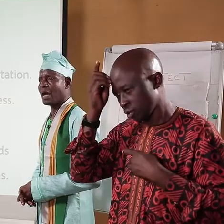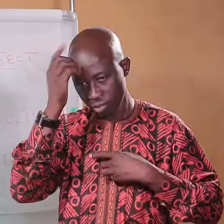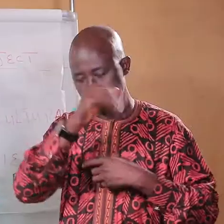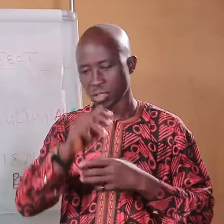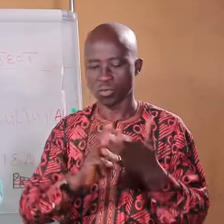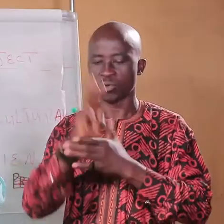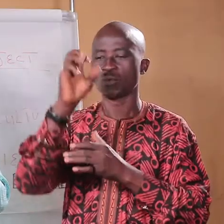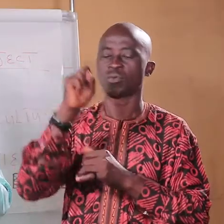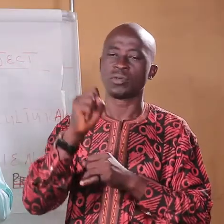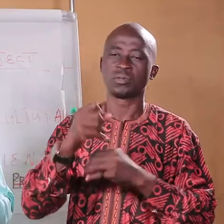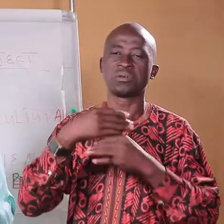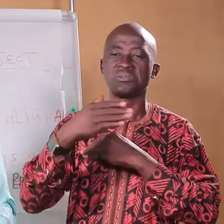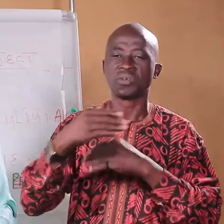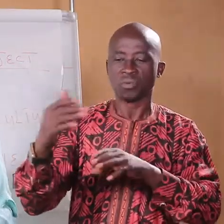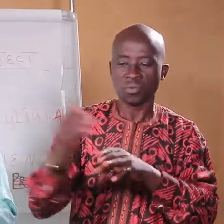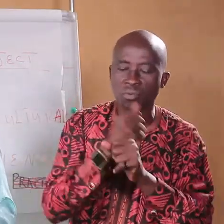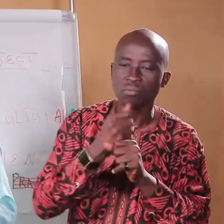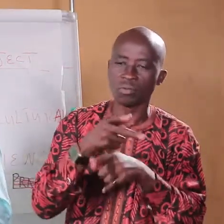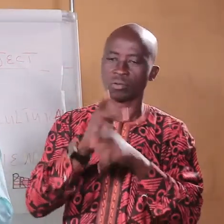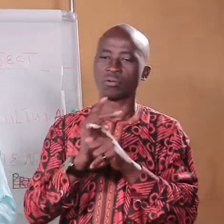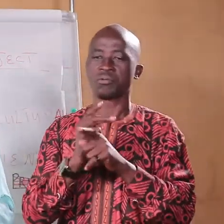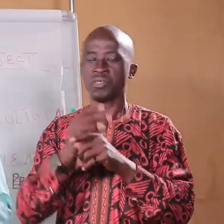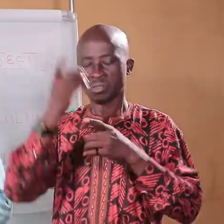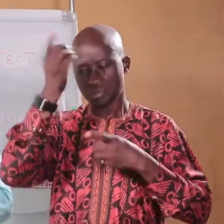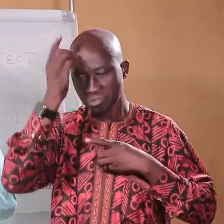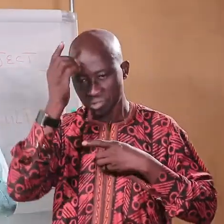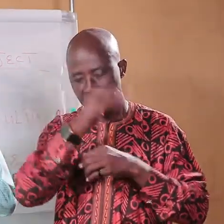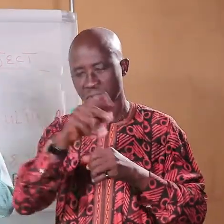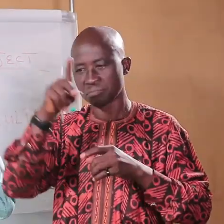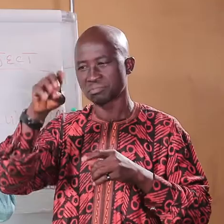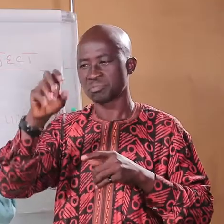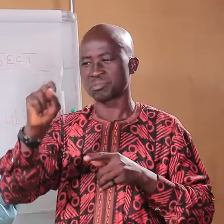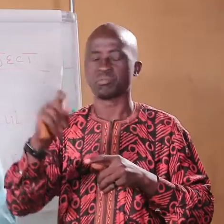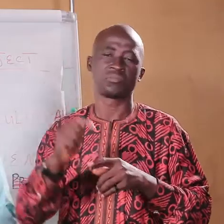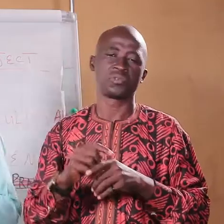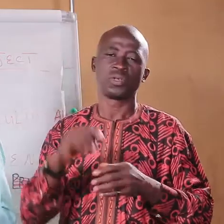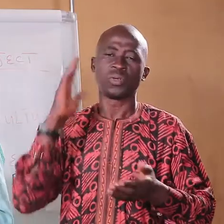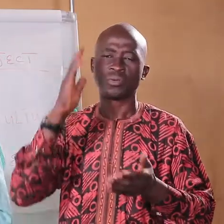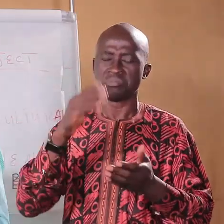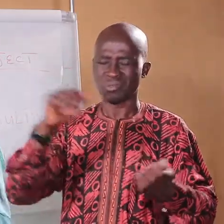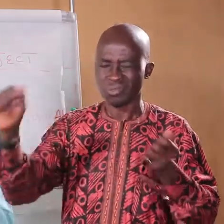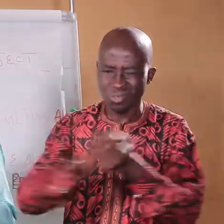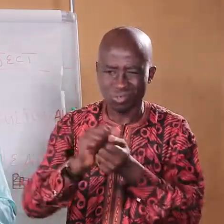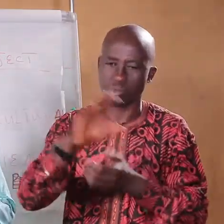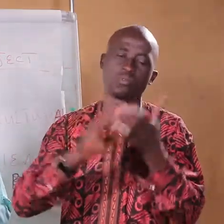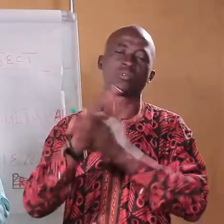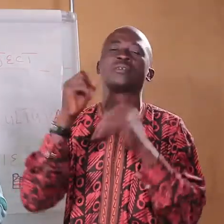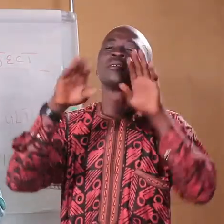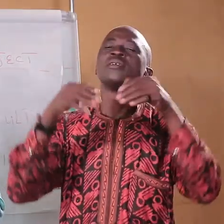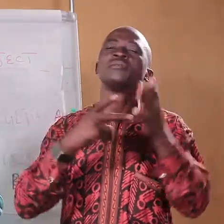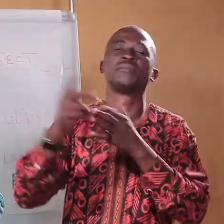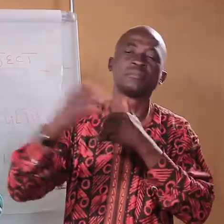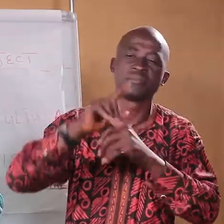weeds. After you may have collected a loan, pest, disease will destroy your crops. How will you pay